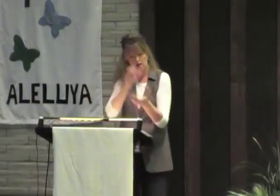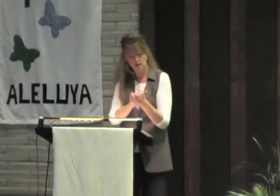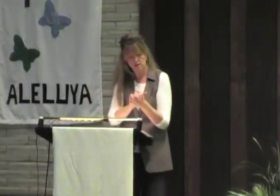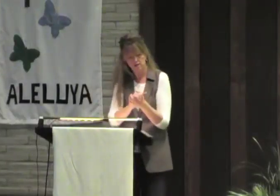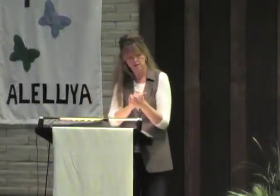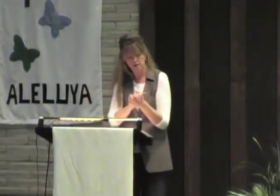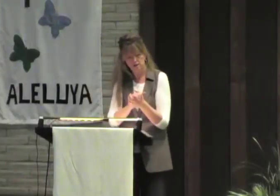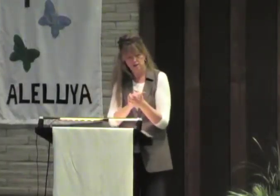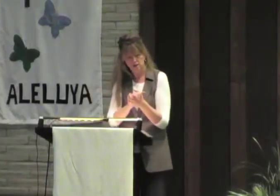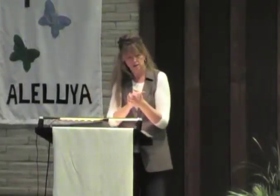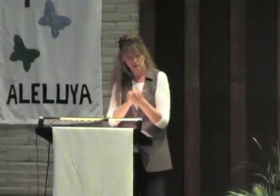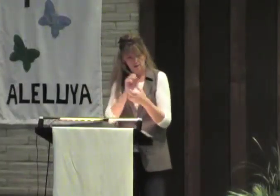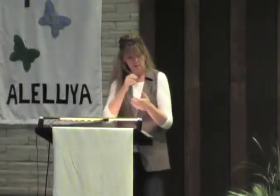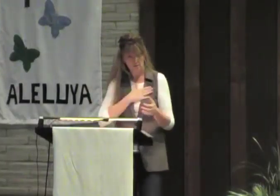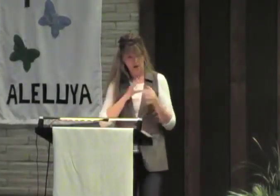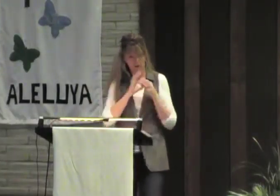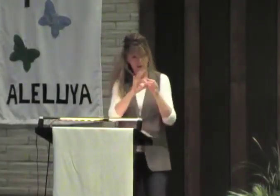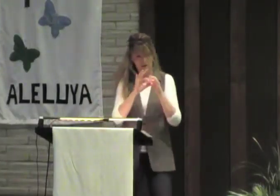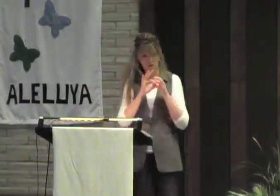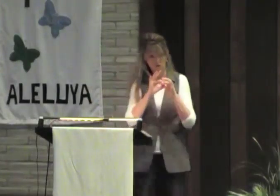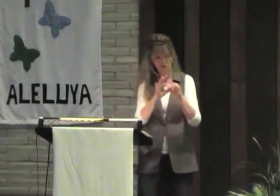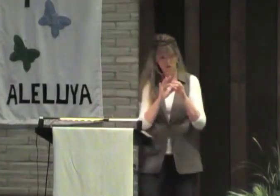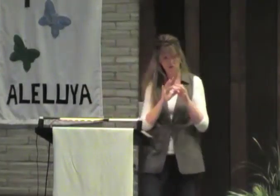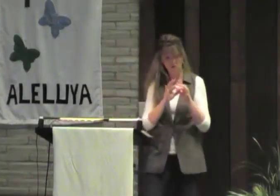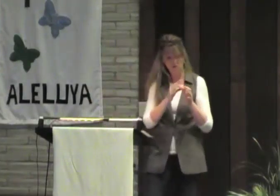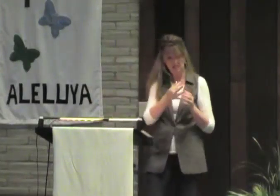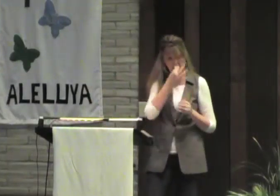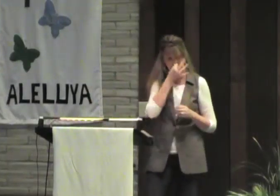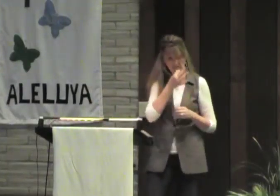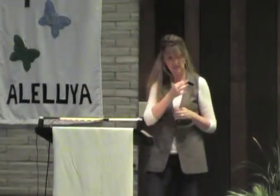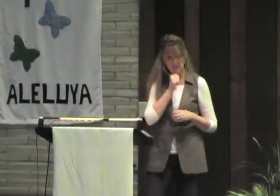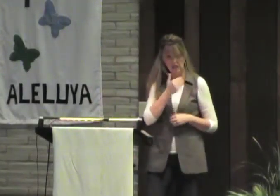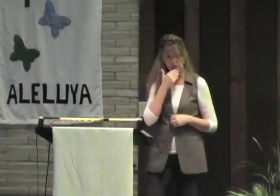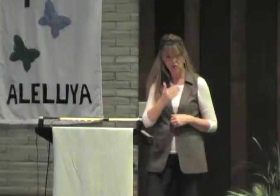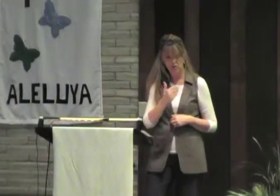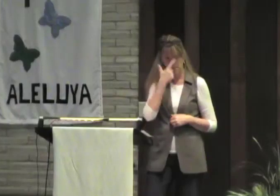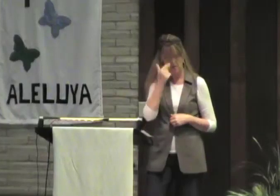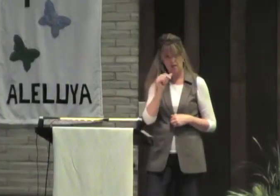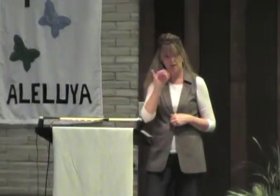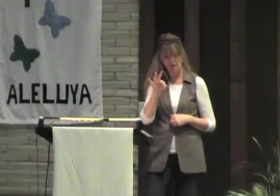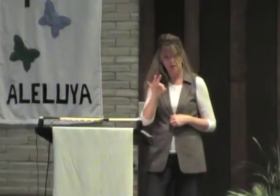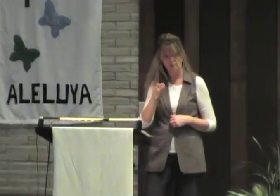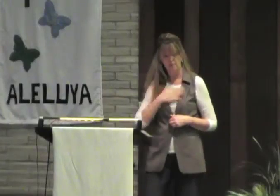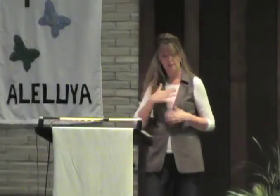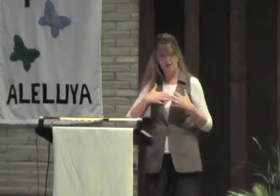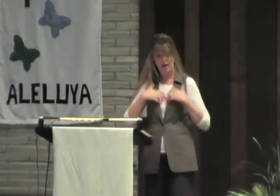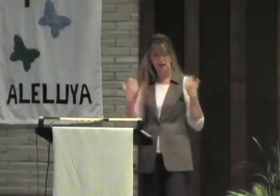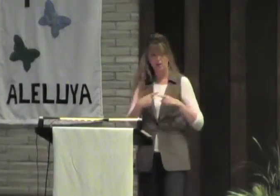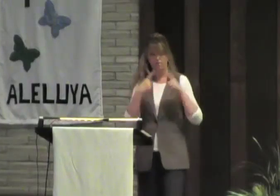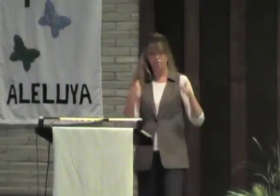is my anger with my relationship with my spouse, is my relationship not good because of my